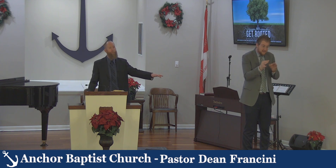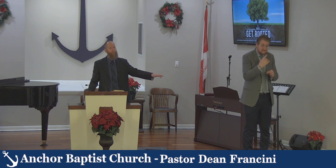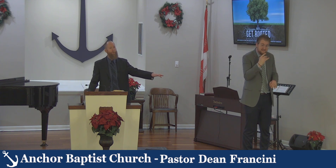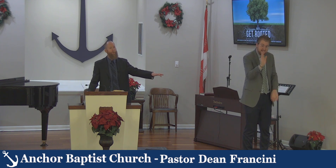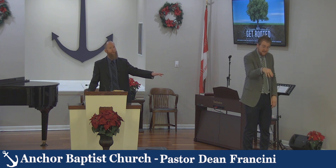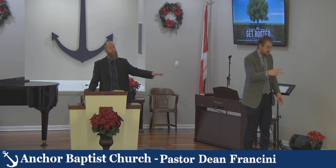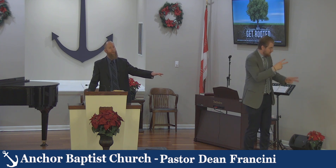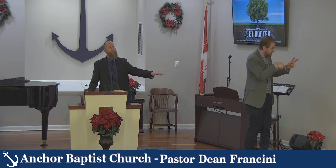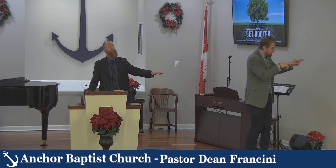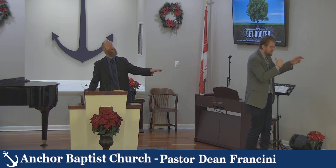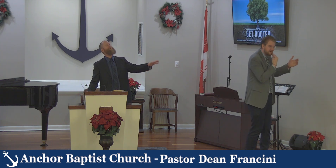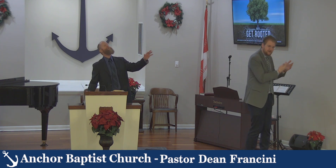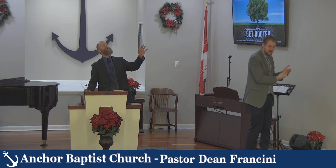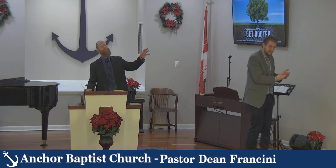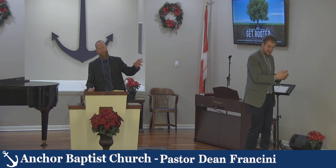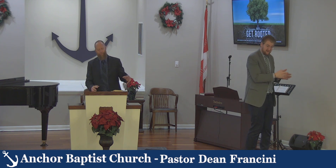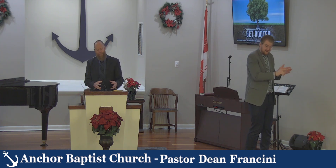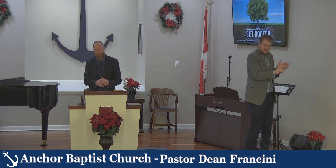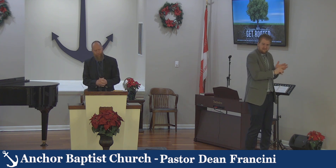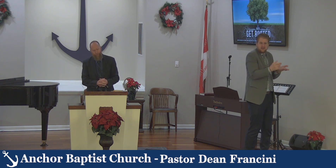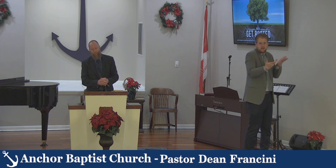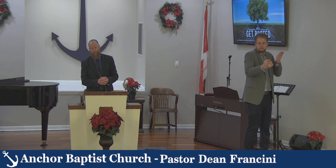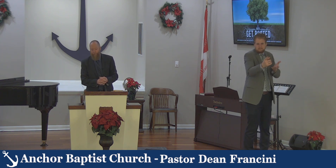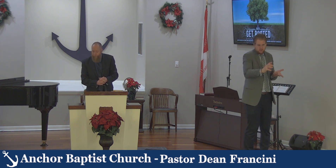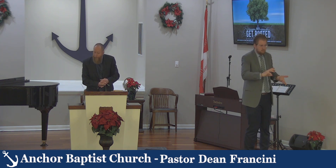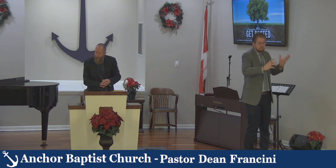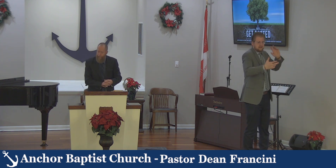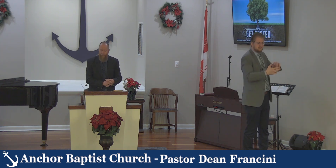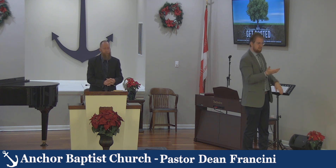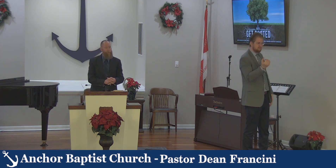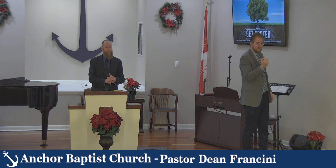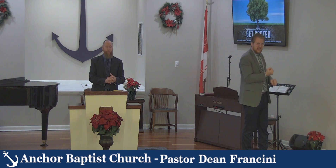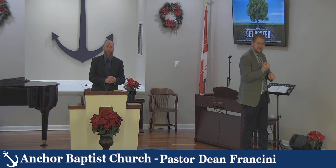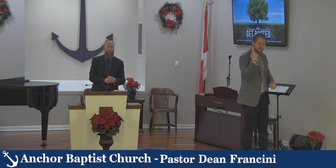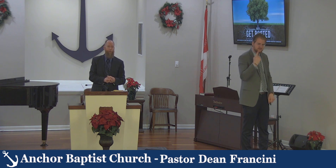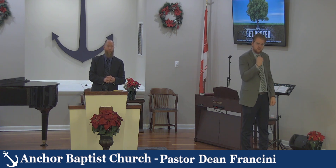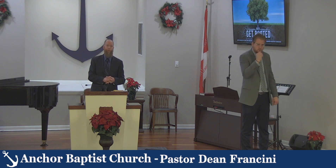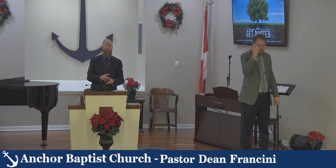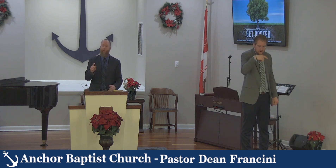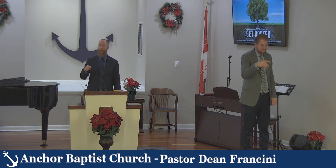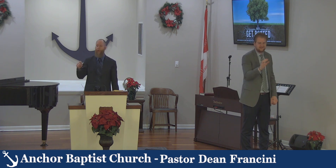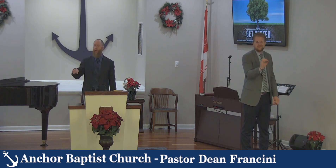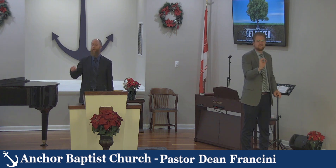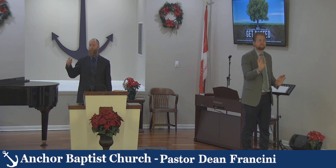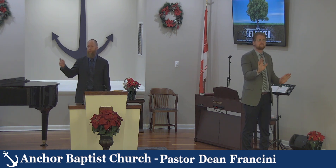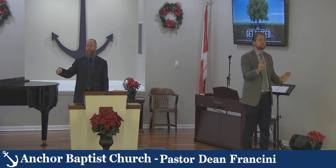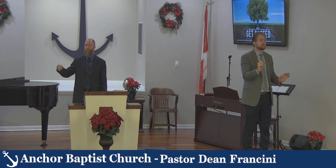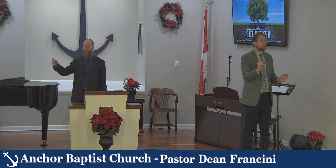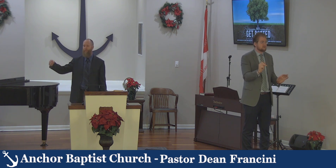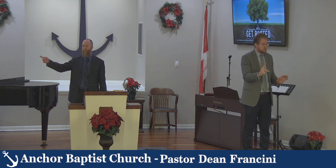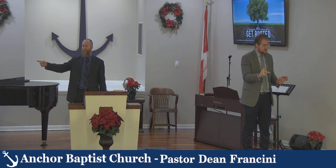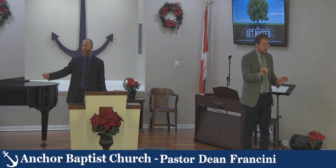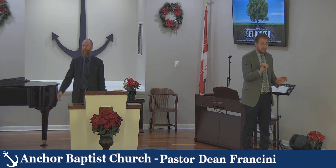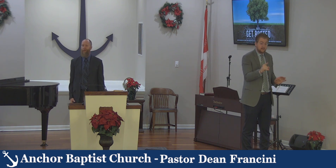negative. So maybe we messed up last year and we weren't very wise. That's okay. If any man lack wisdom, let him ask of God,